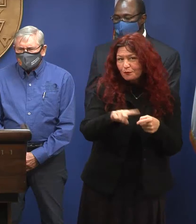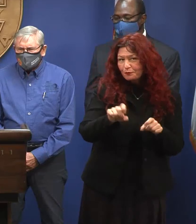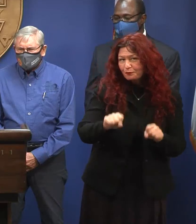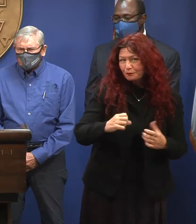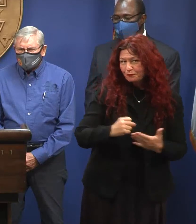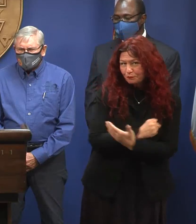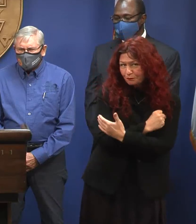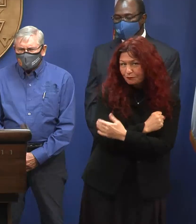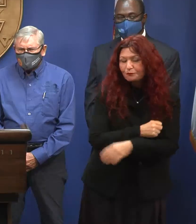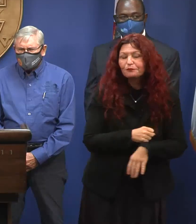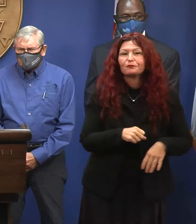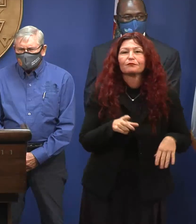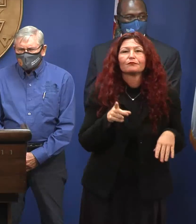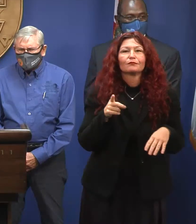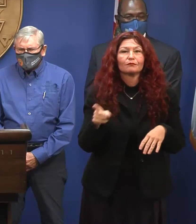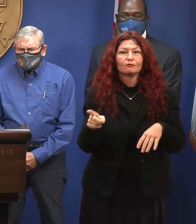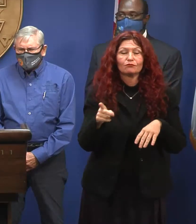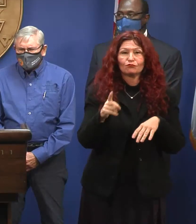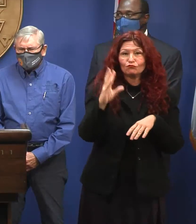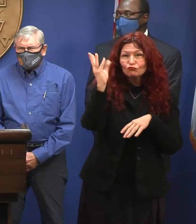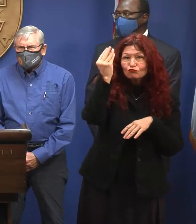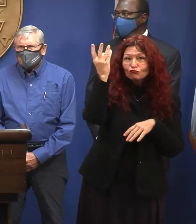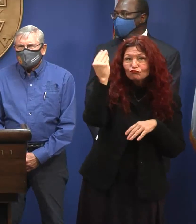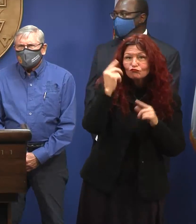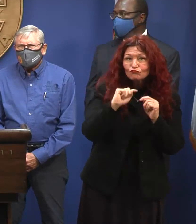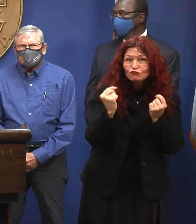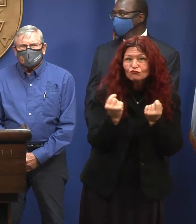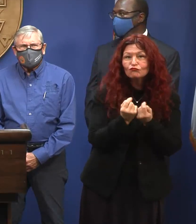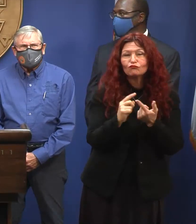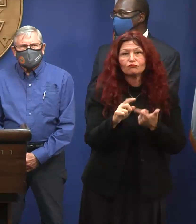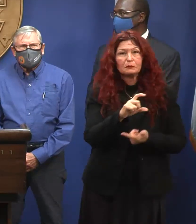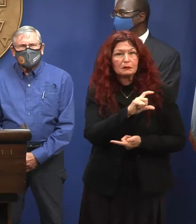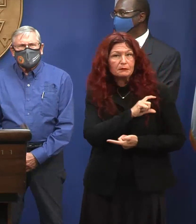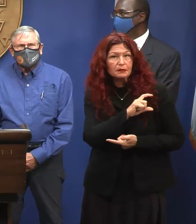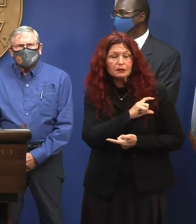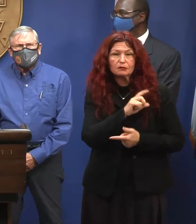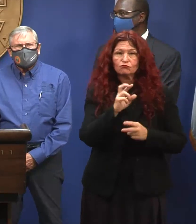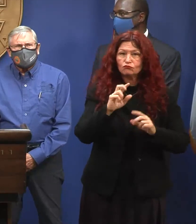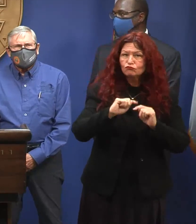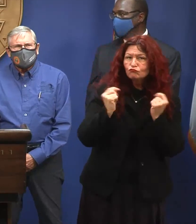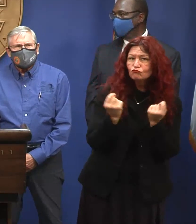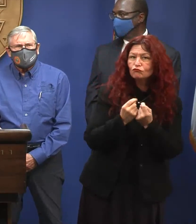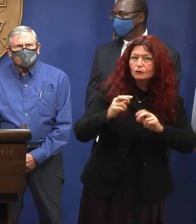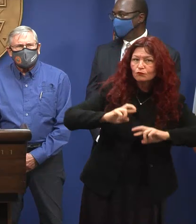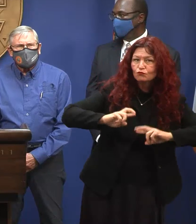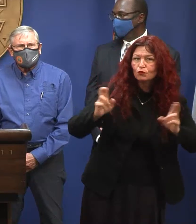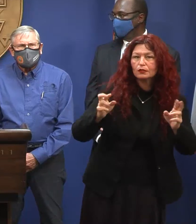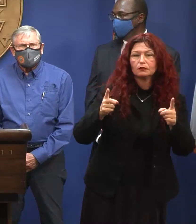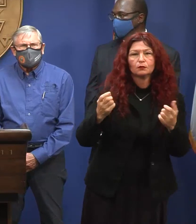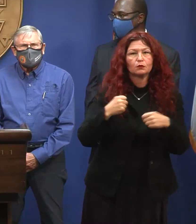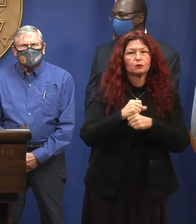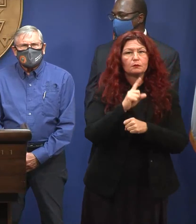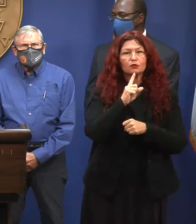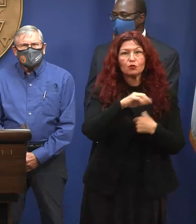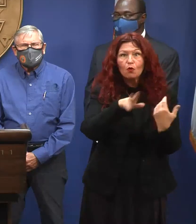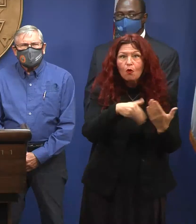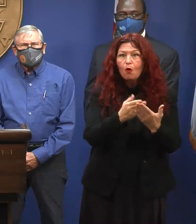our fire rescue team, our police department have been fully deployed to make sure that everyone can take the shot.